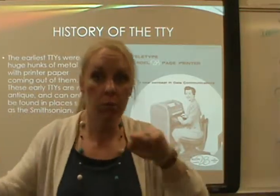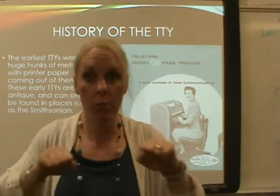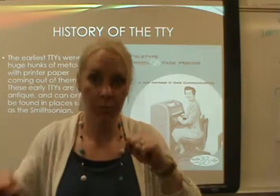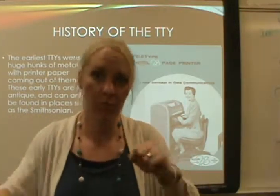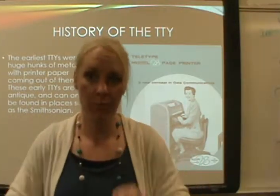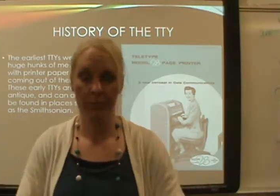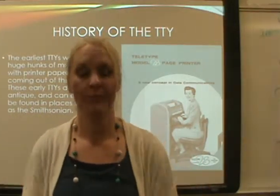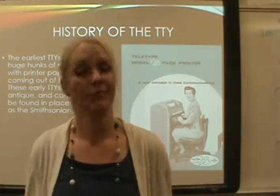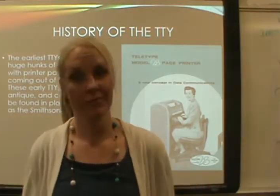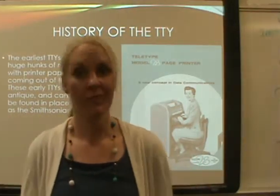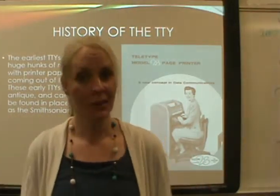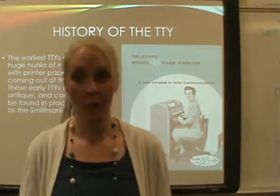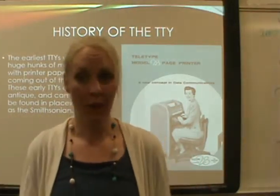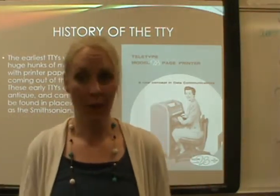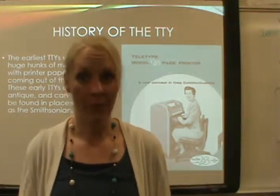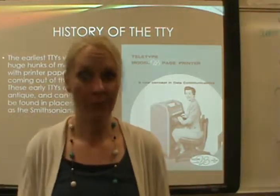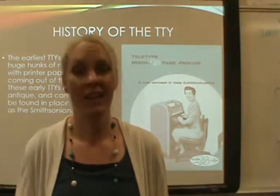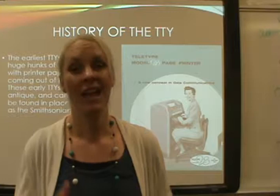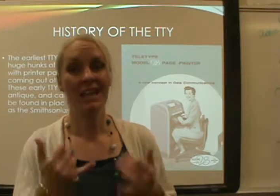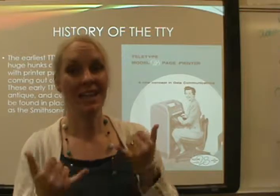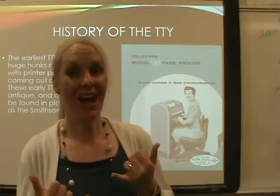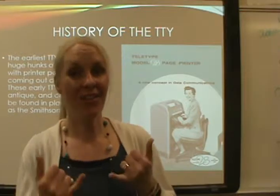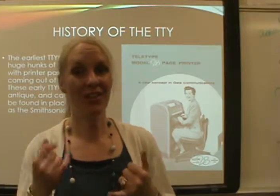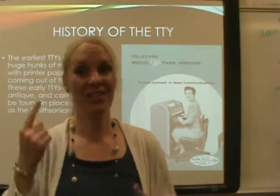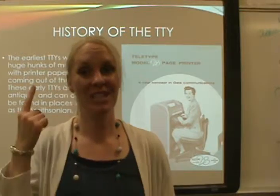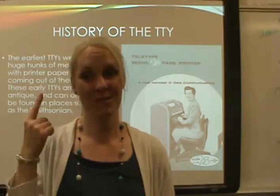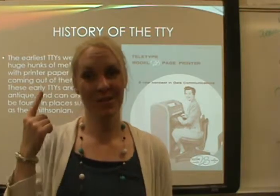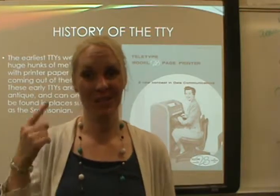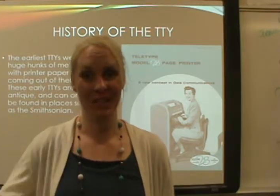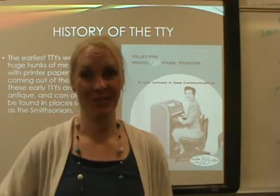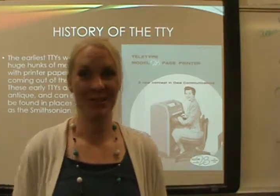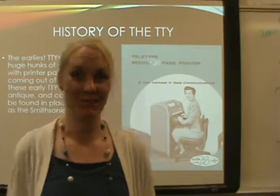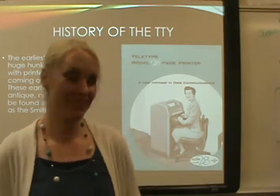boom. Wow. Now they're in the Smithsonian Museum.